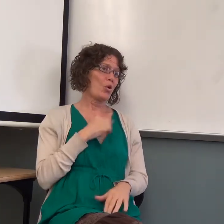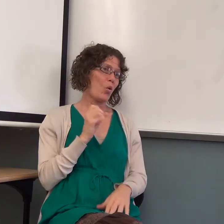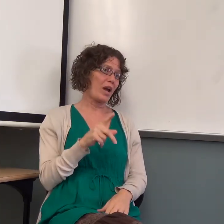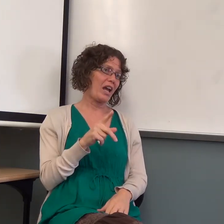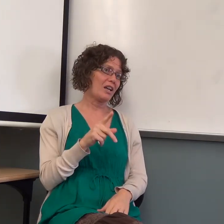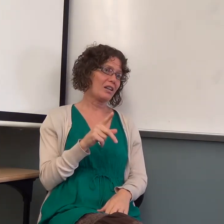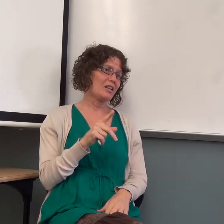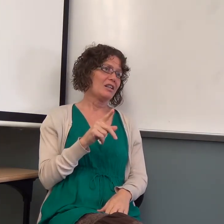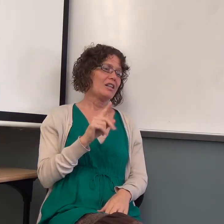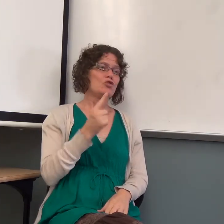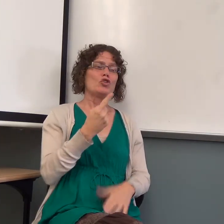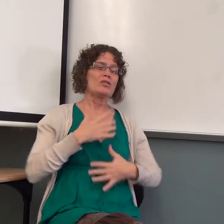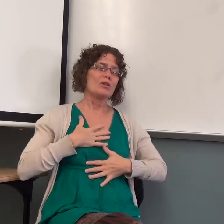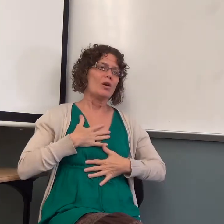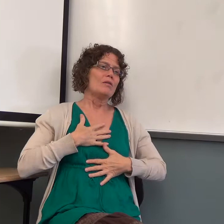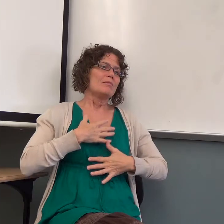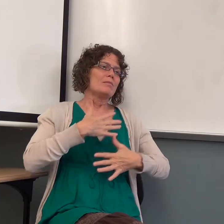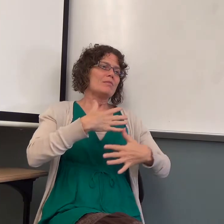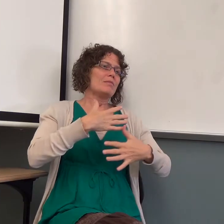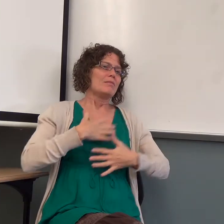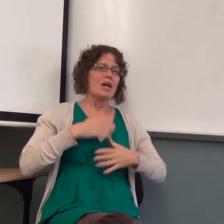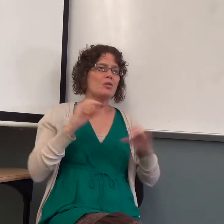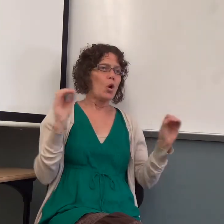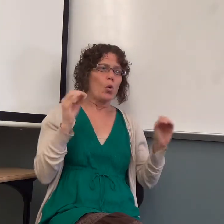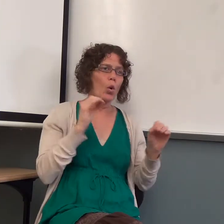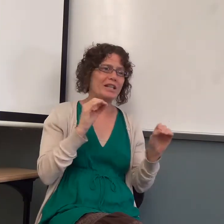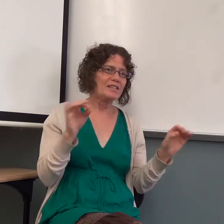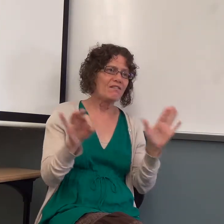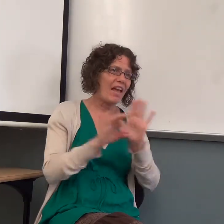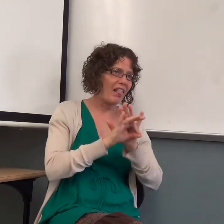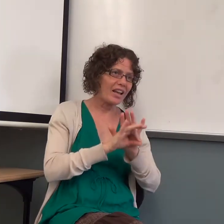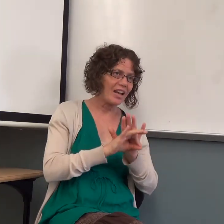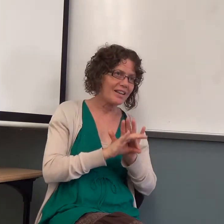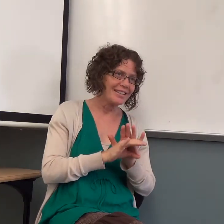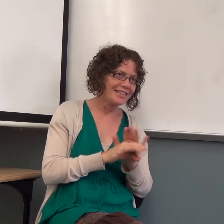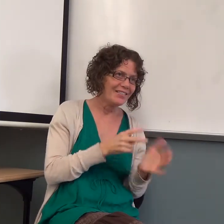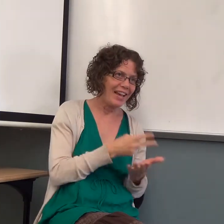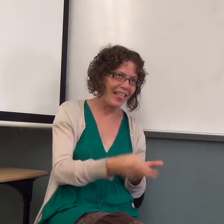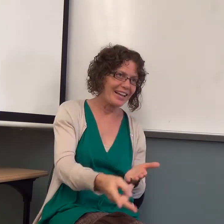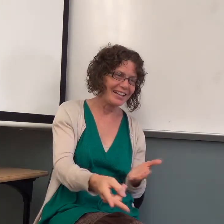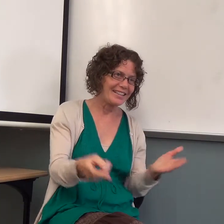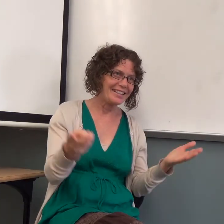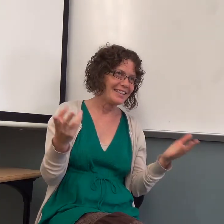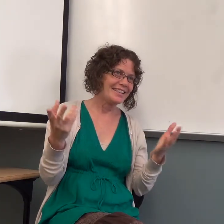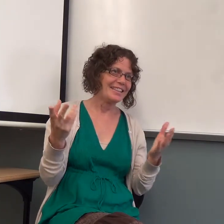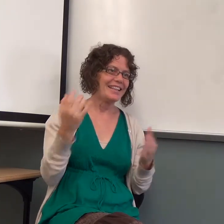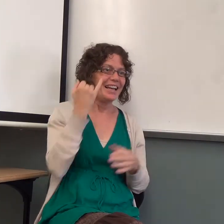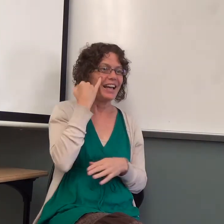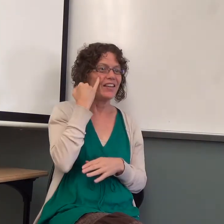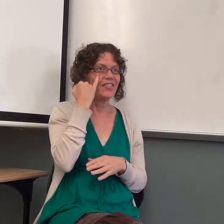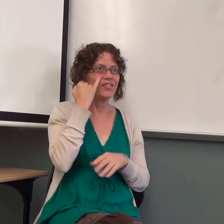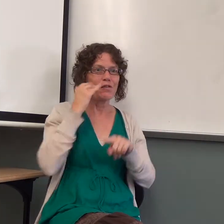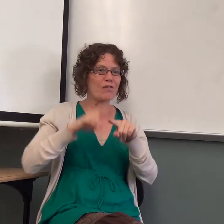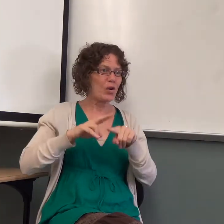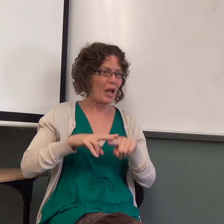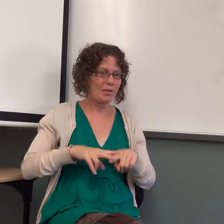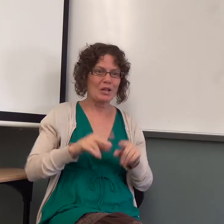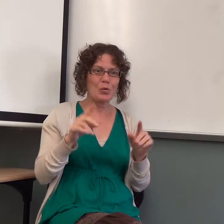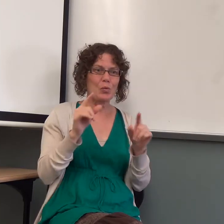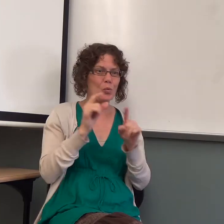breath. Nobody's failing. If you handed a homework assignment incorrectly, it's not going to be the end of the world. If a vocabulary word doesn't match up the way you thought it